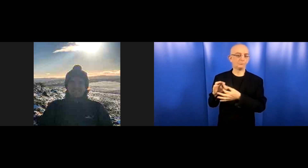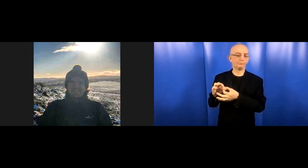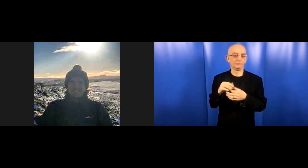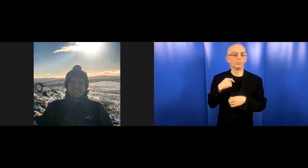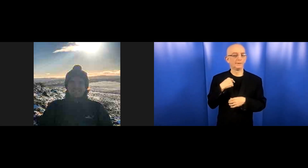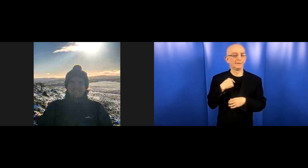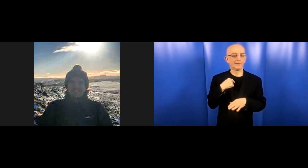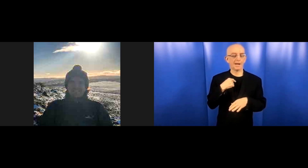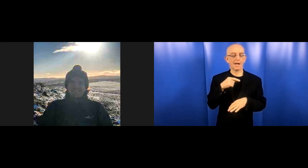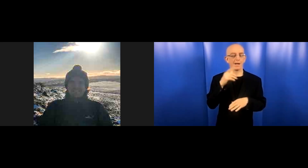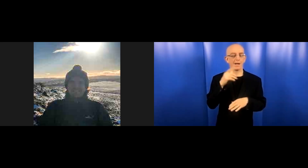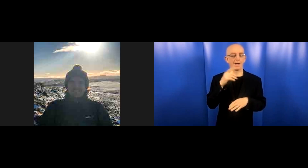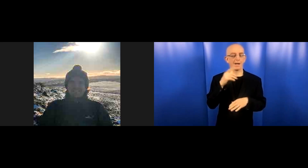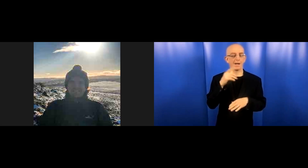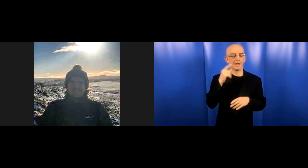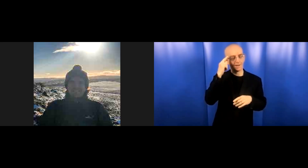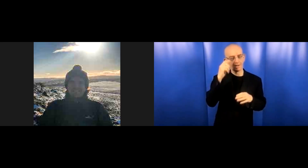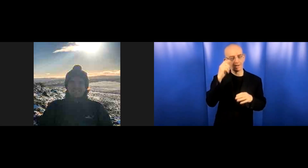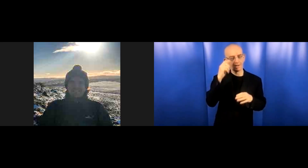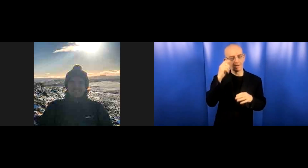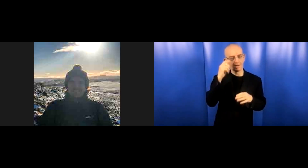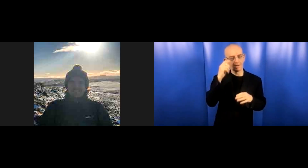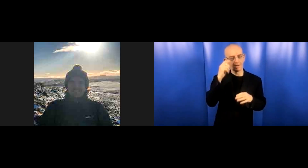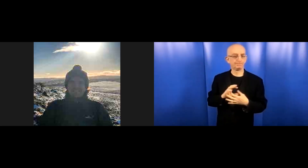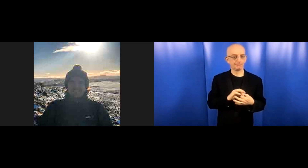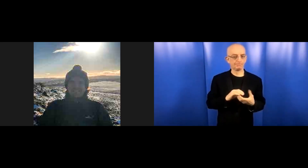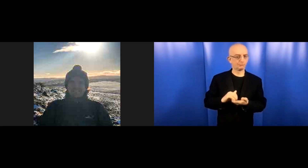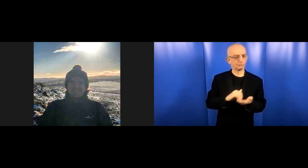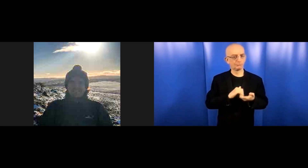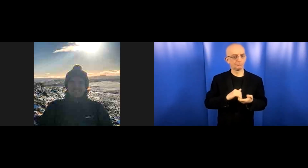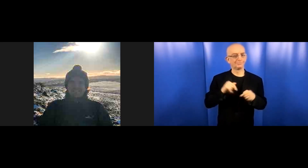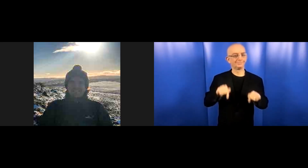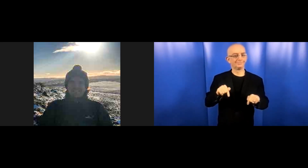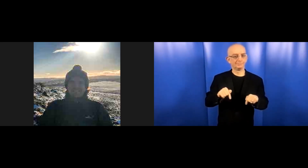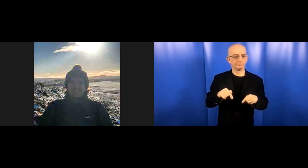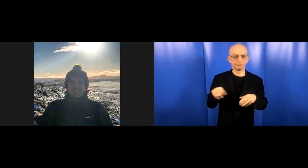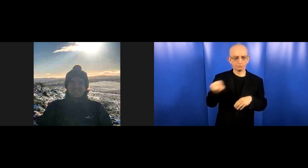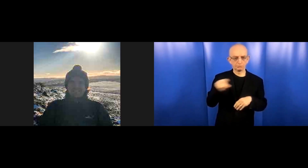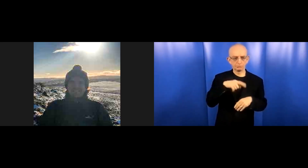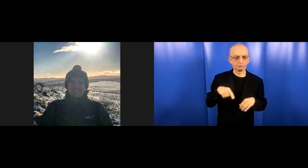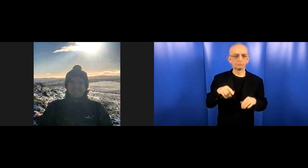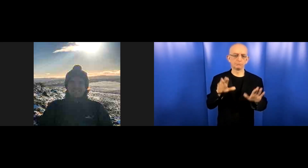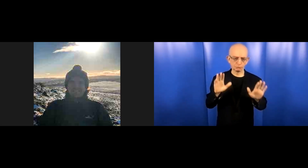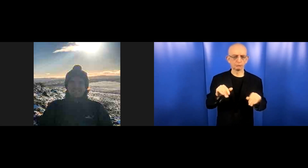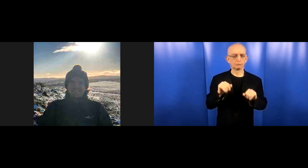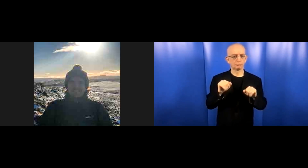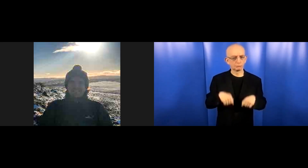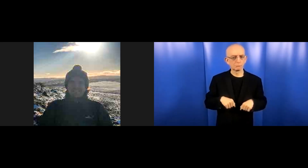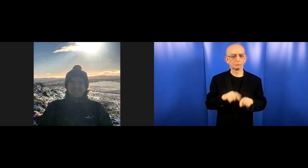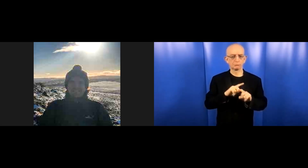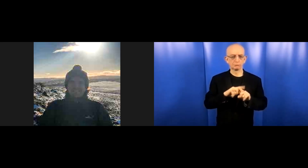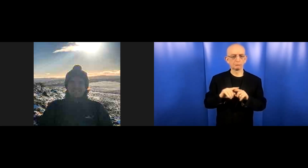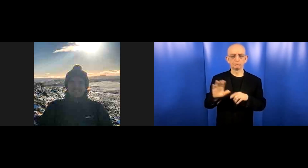allies, because as I said, they could be well assisted, supported by their own peers who they may be related